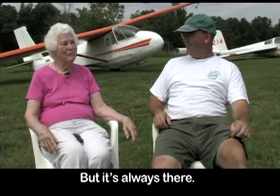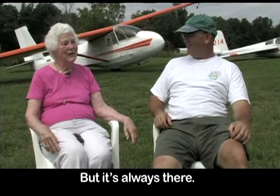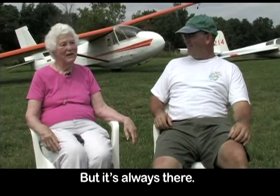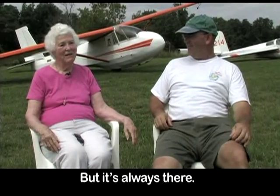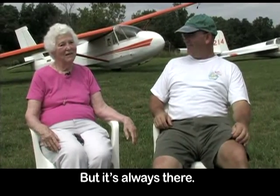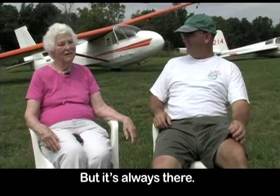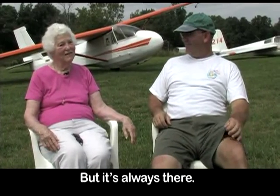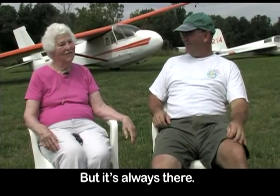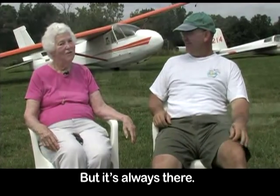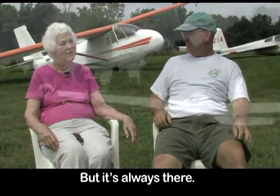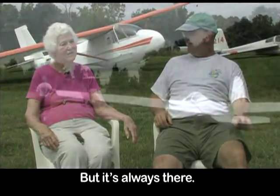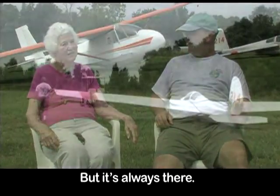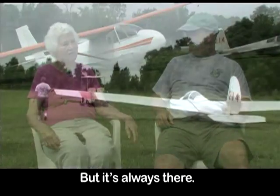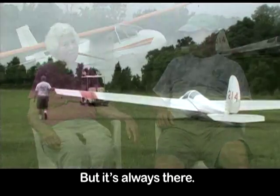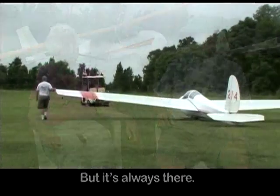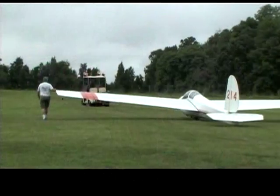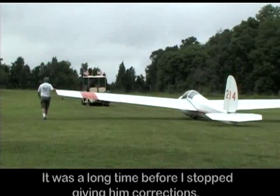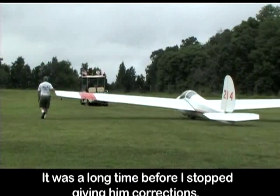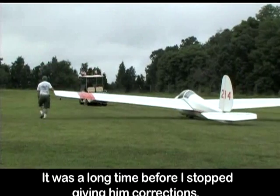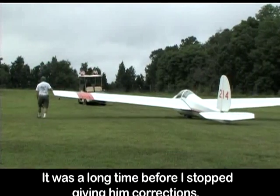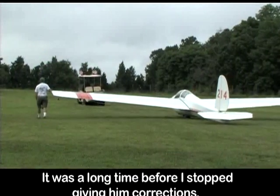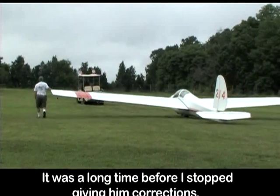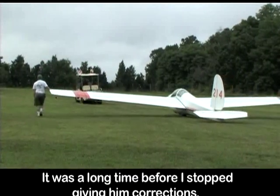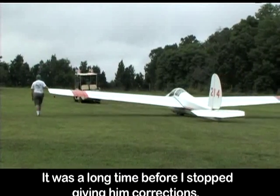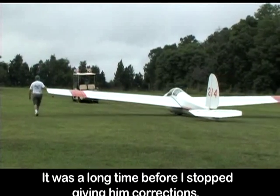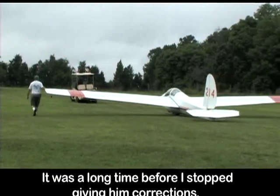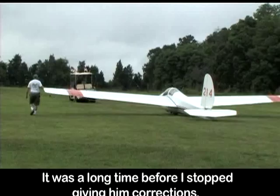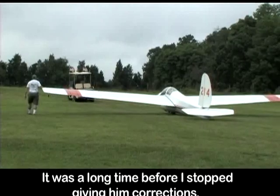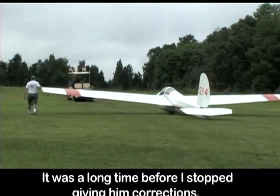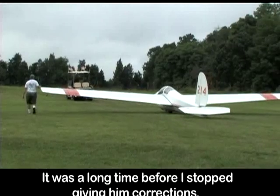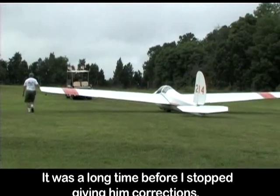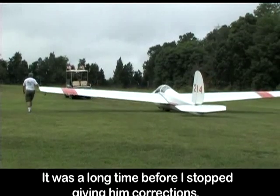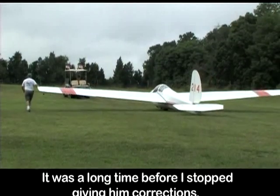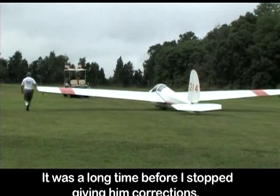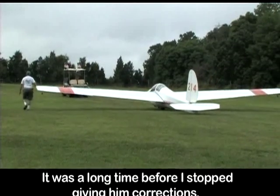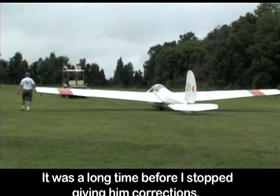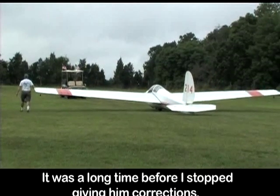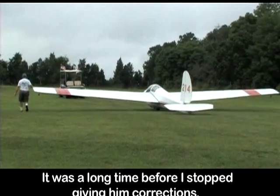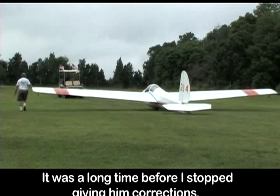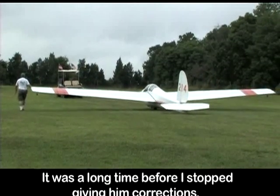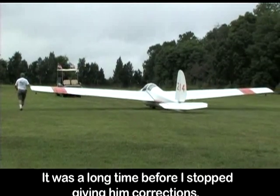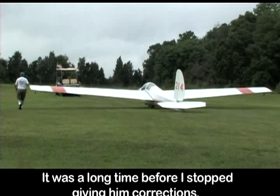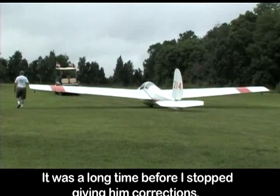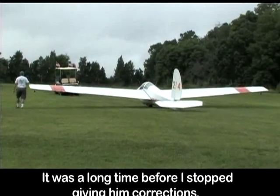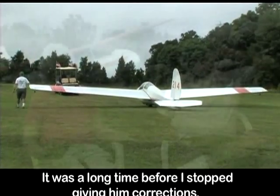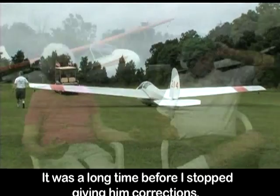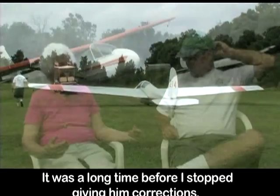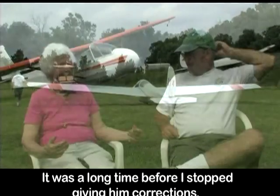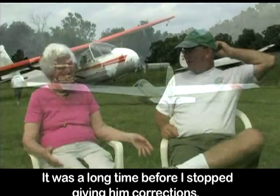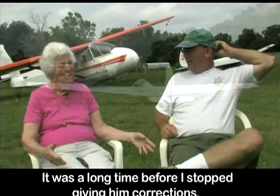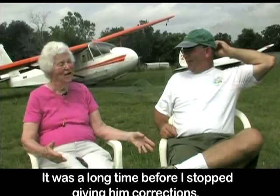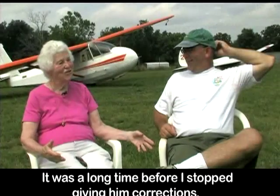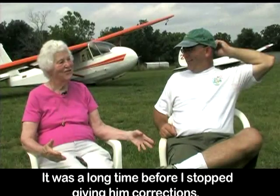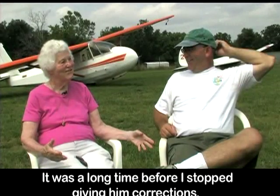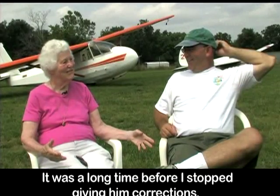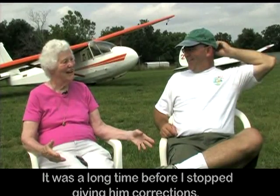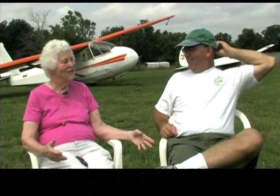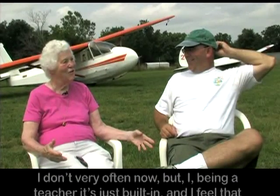But it's always there. It was a long time before I stopped giving him corrections. I don't